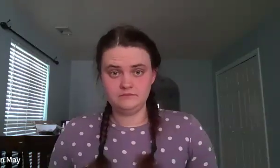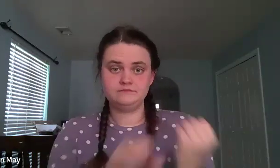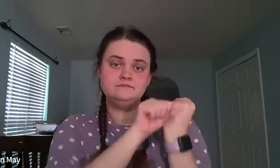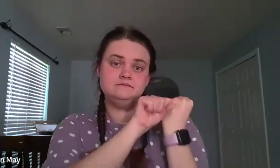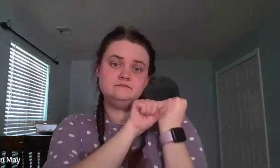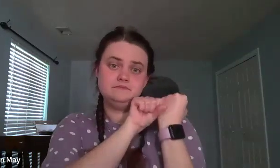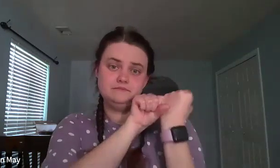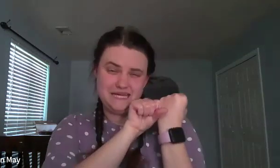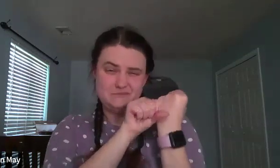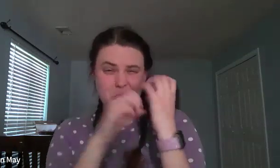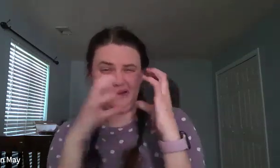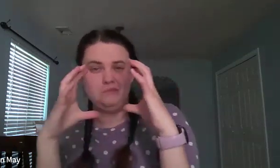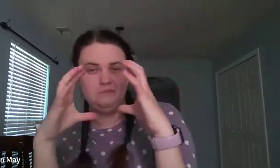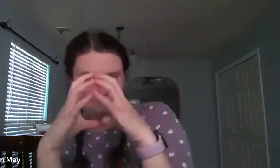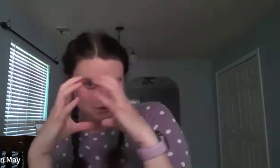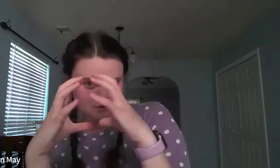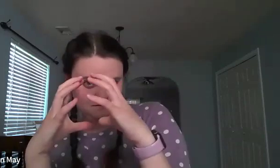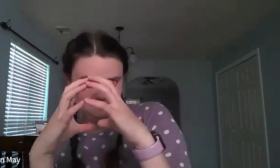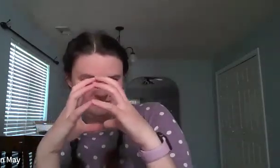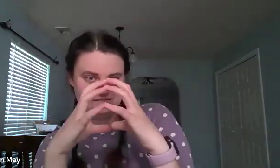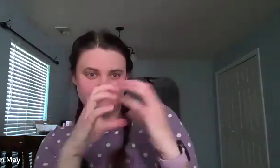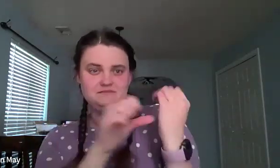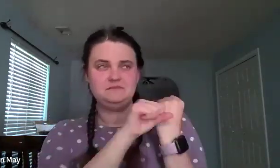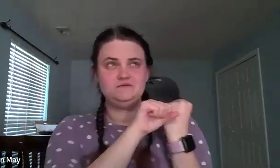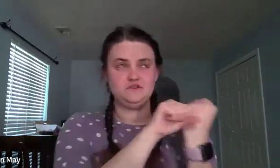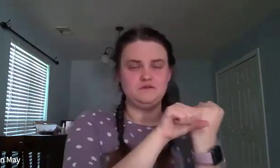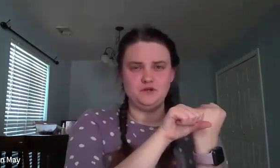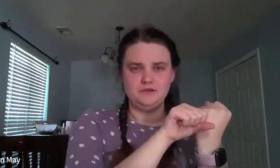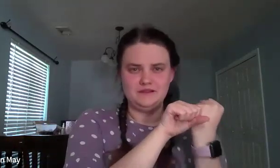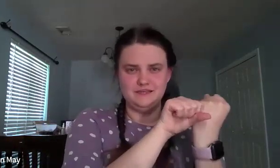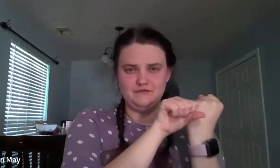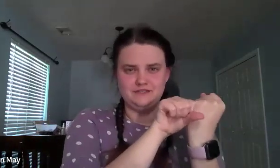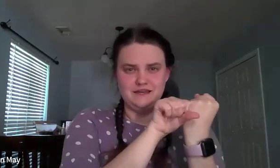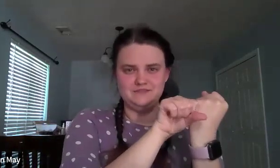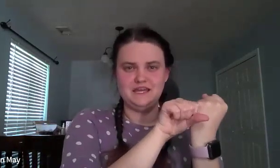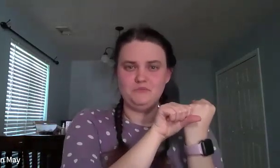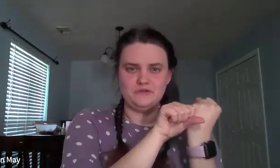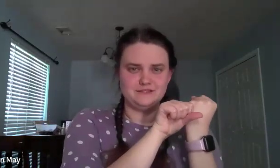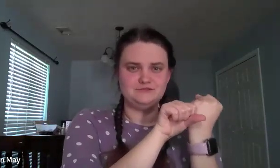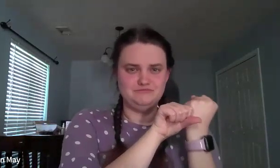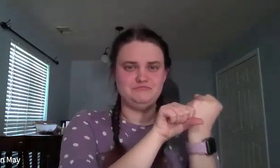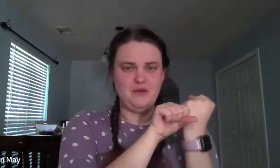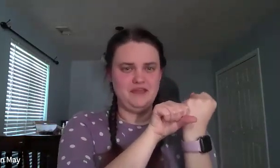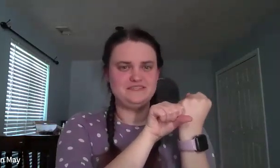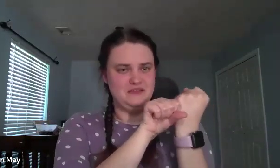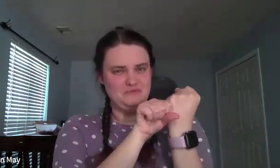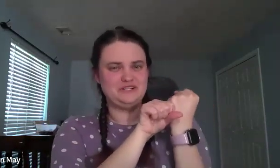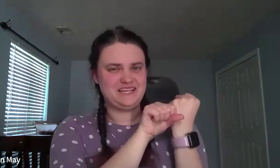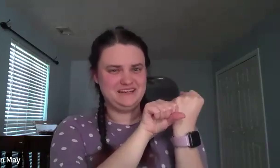Softball. Baseball. Ball. Feels weird verbalizing every sign I'm saying, but that's my way of saying which sign to